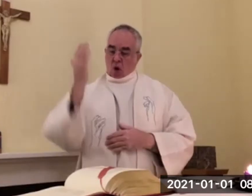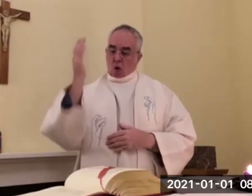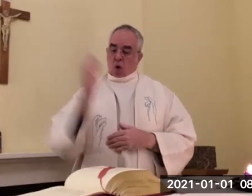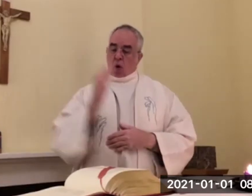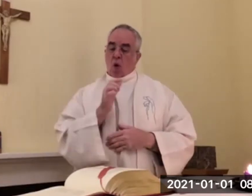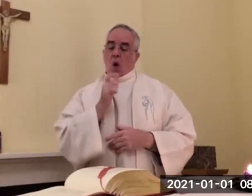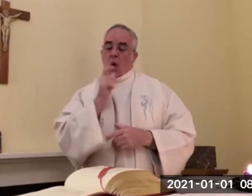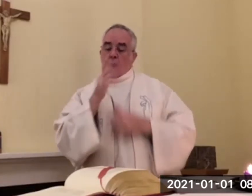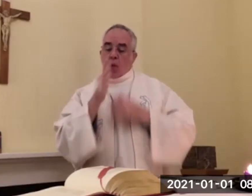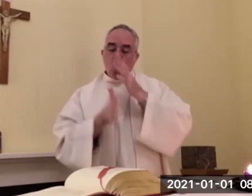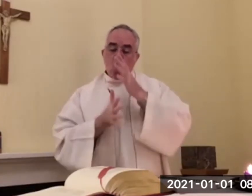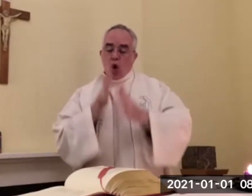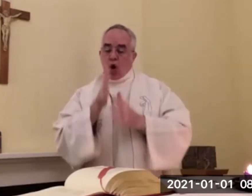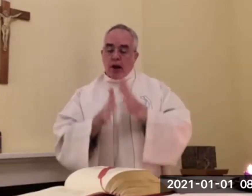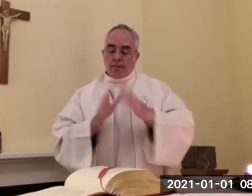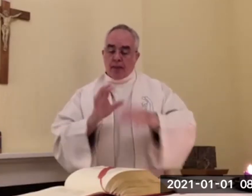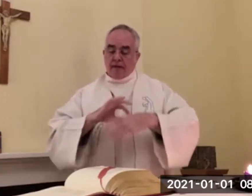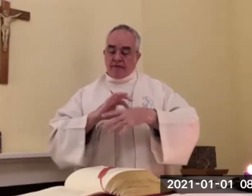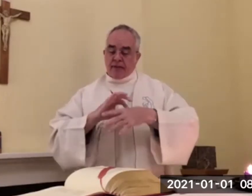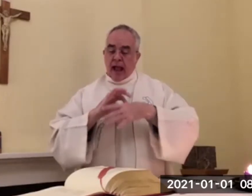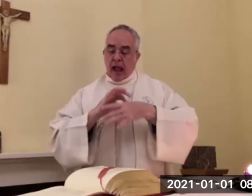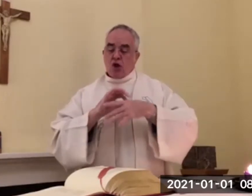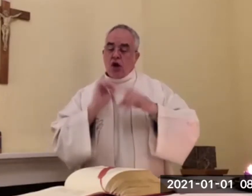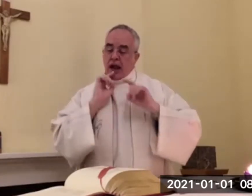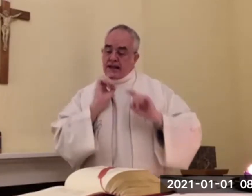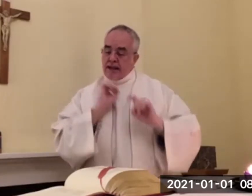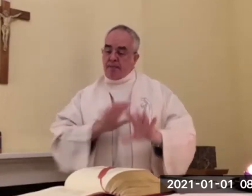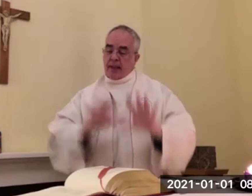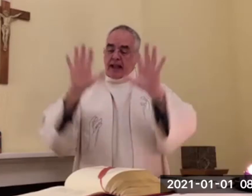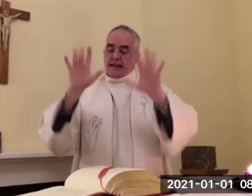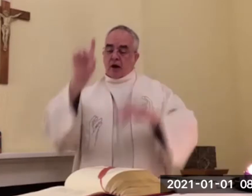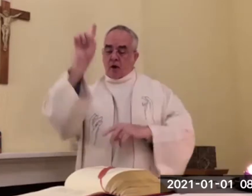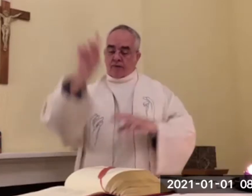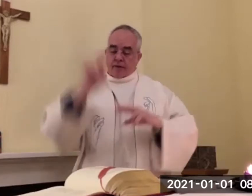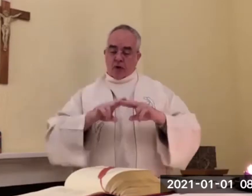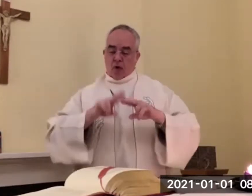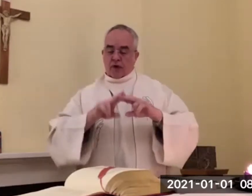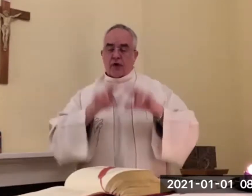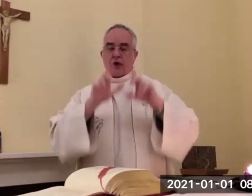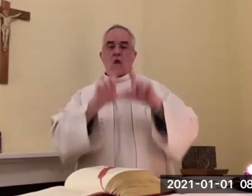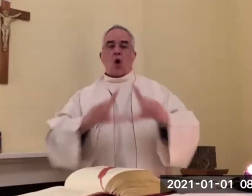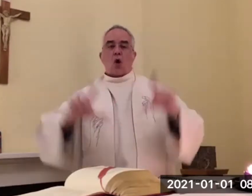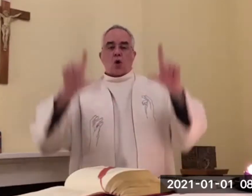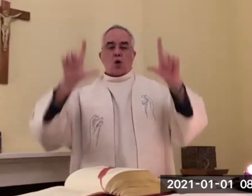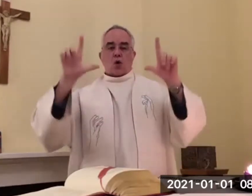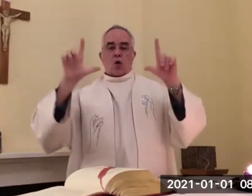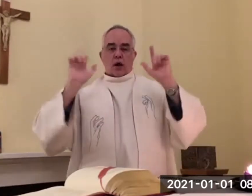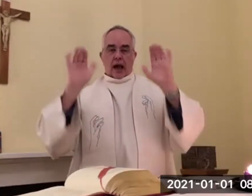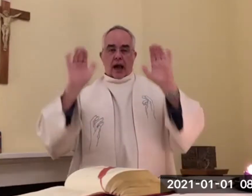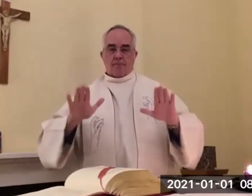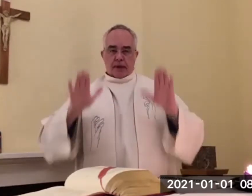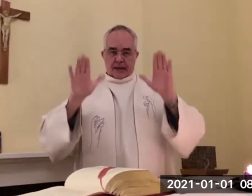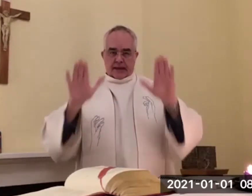You are the Word made flesh and splendor of the Father. Lord have mercy.